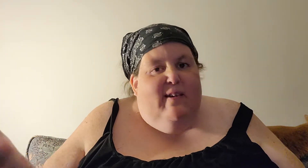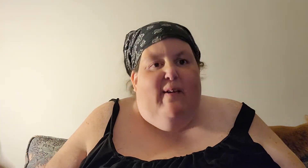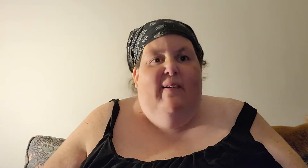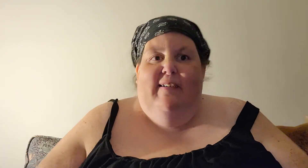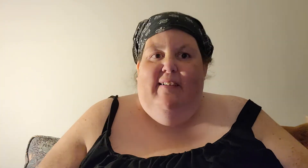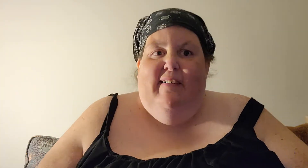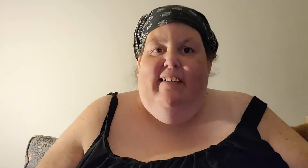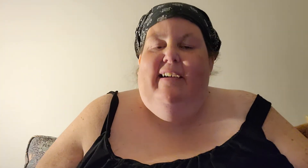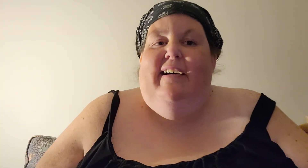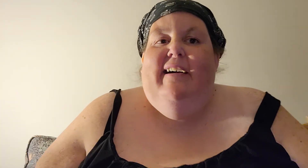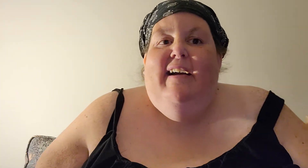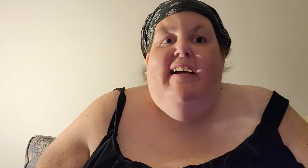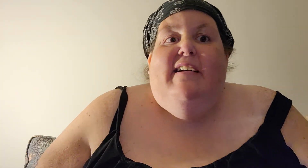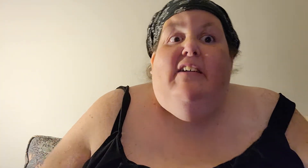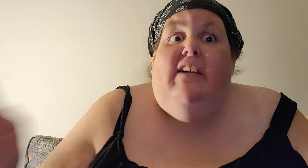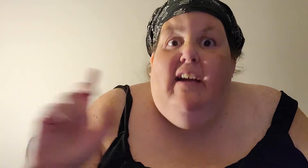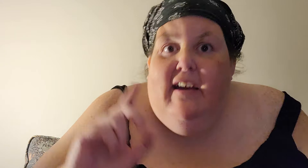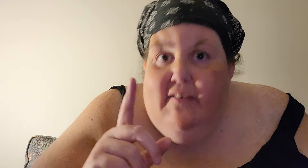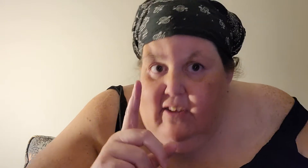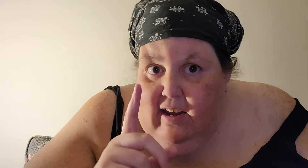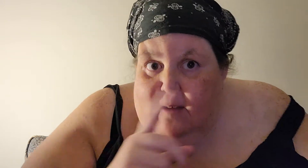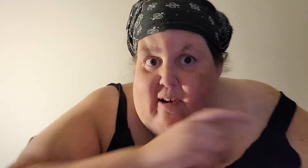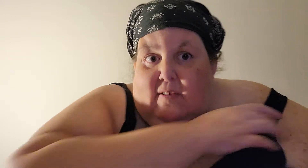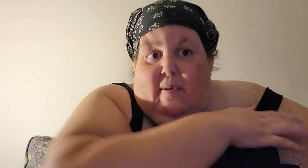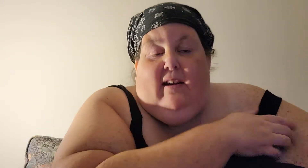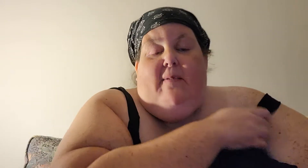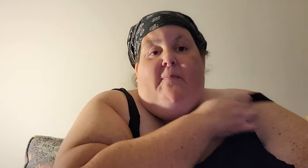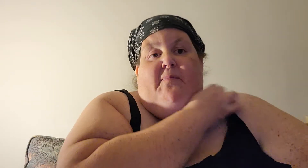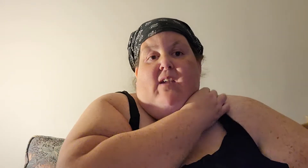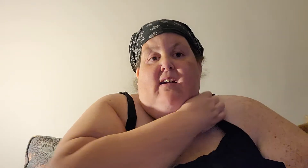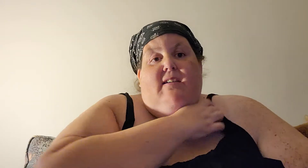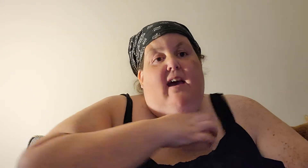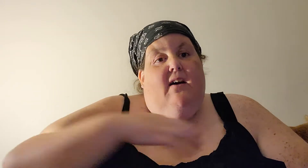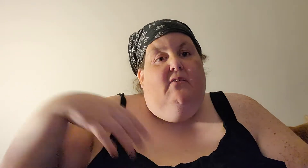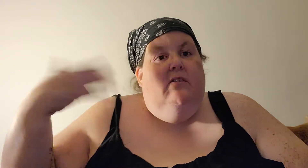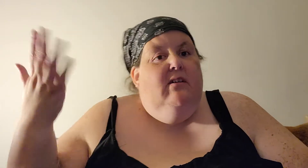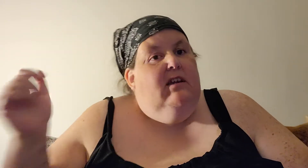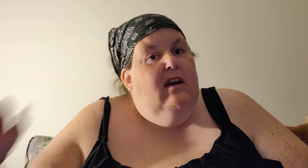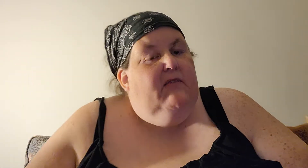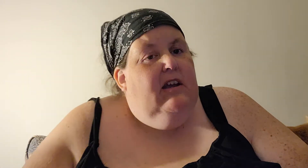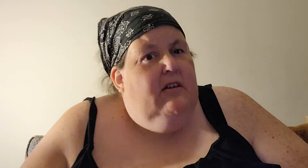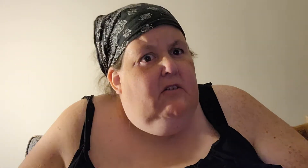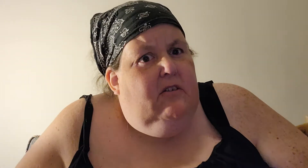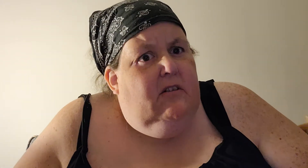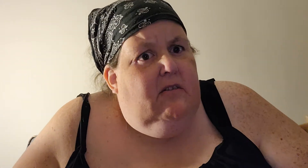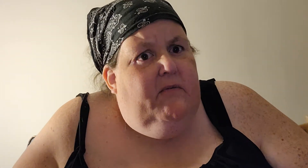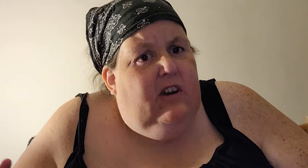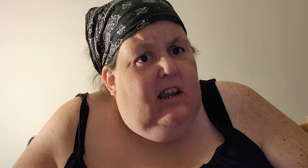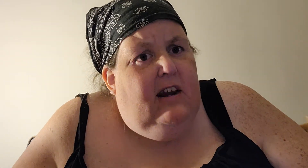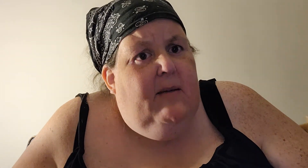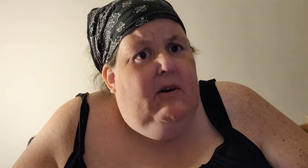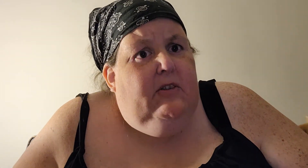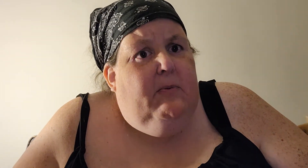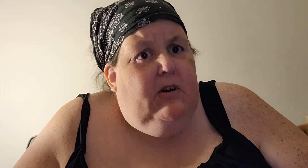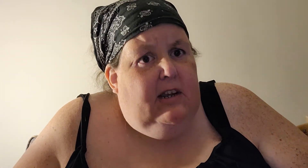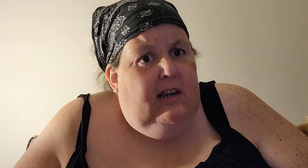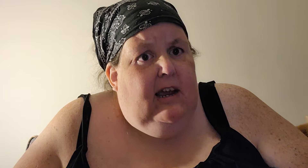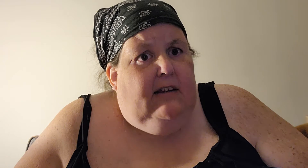So, you're ahead of the game, everybody. Now, you can't forget about the poor kitty cats